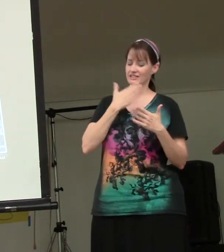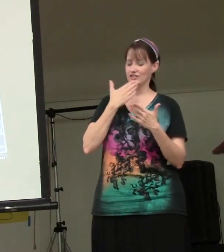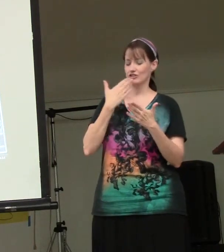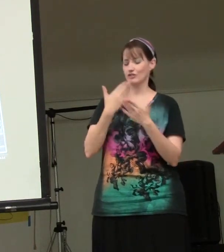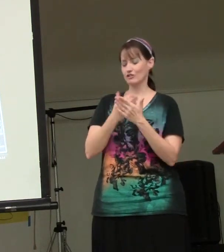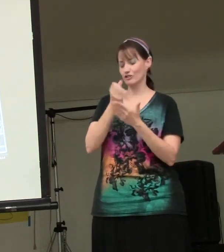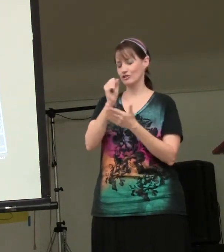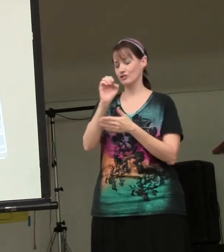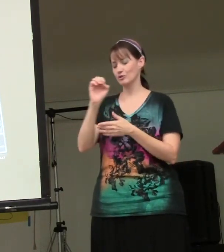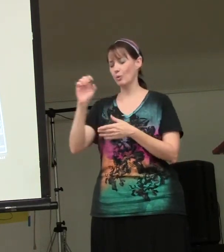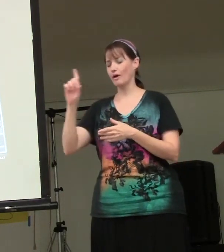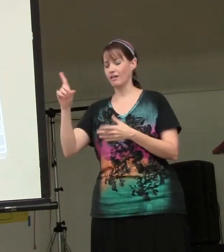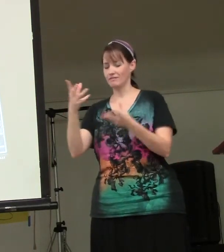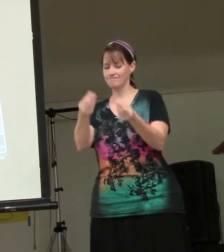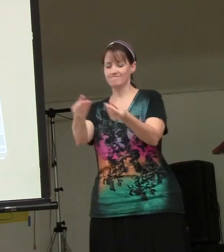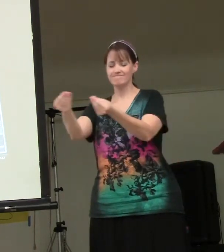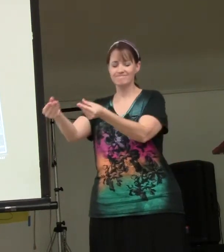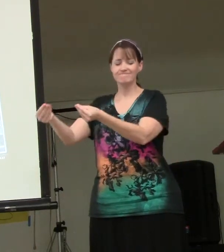seeds in good soil.